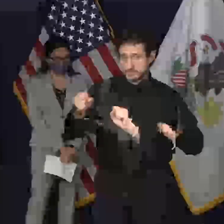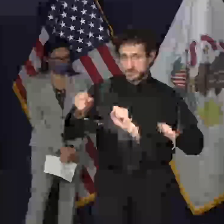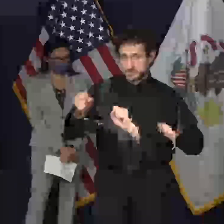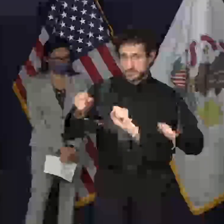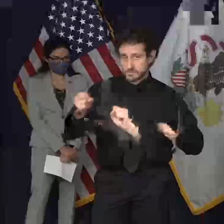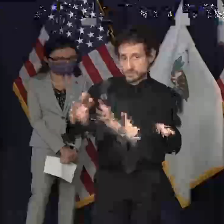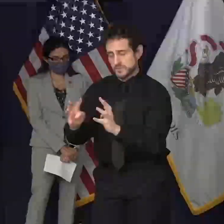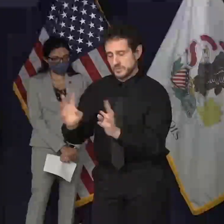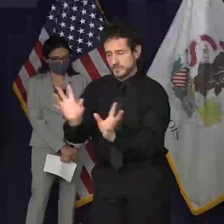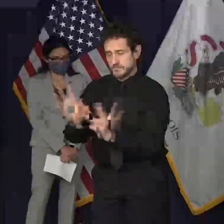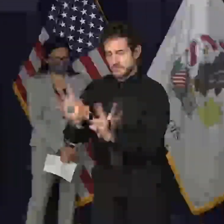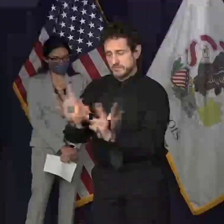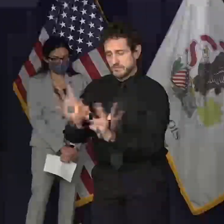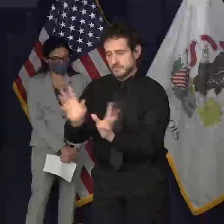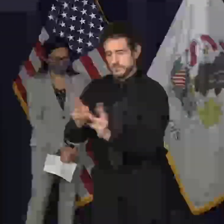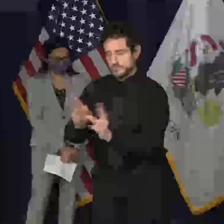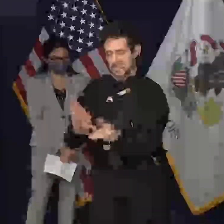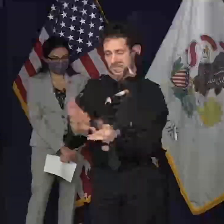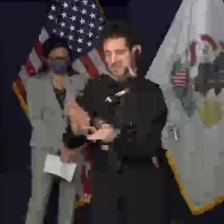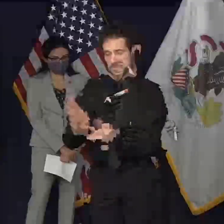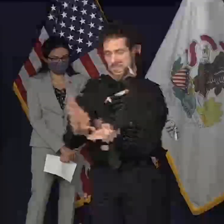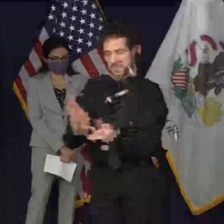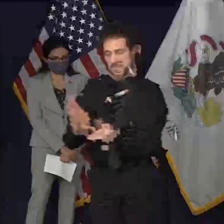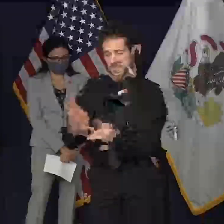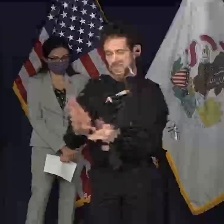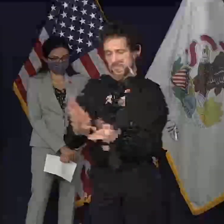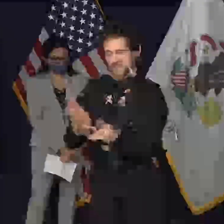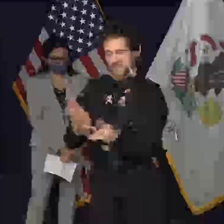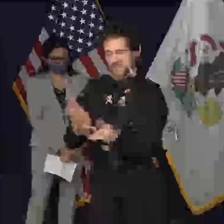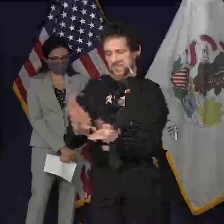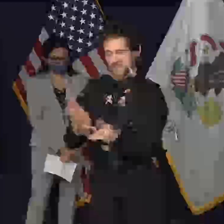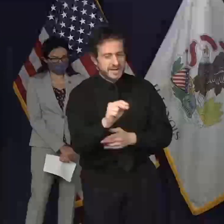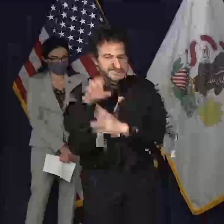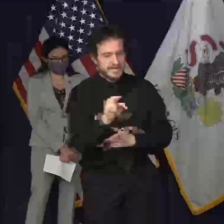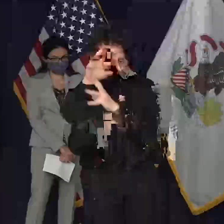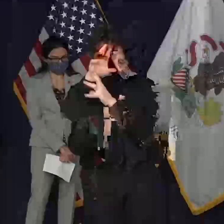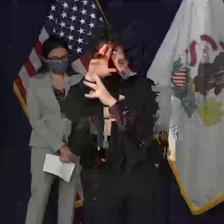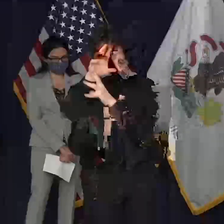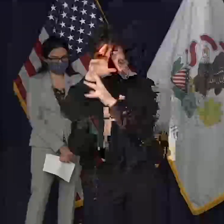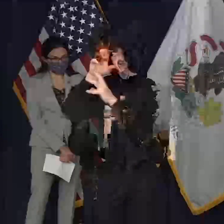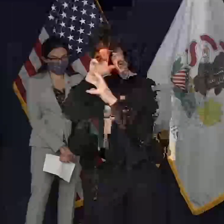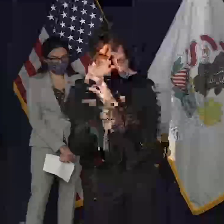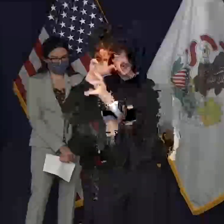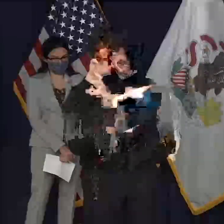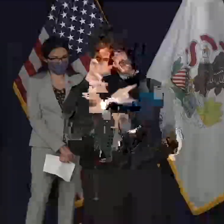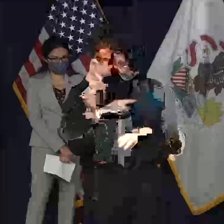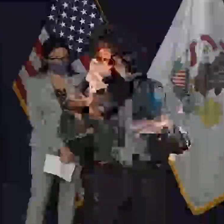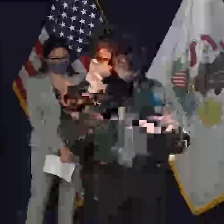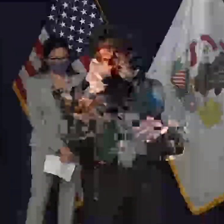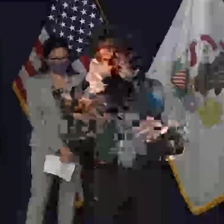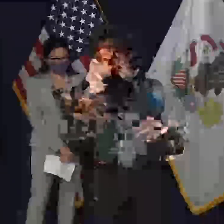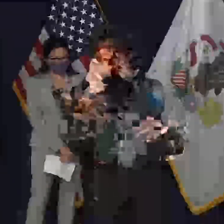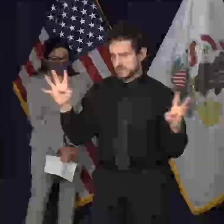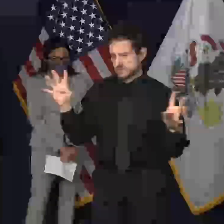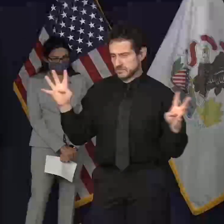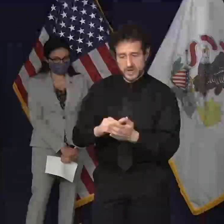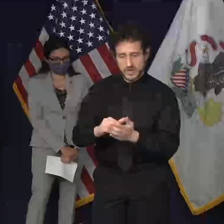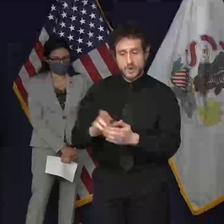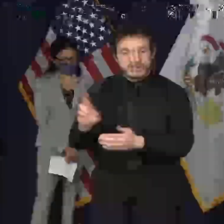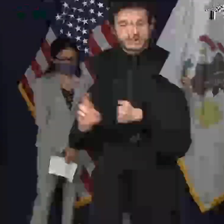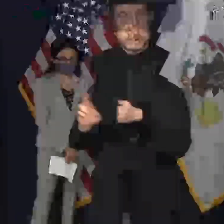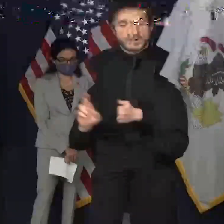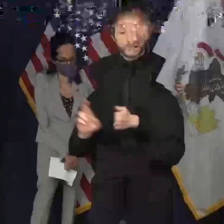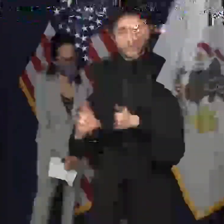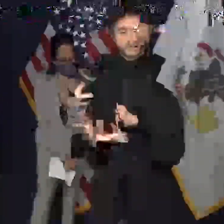to Speaker Madigan and Senate President Harmon about getting lawmakers back into session? Republicans want to work with you and compromise